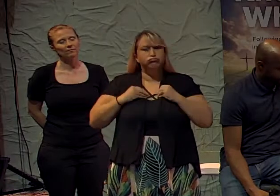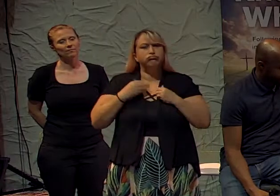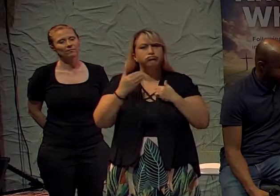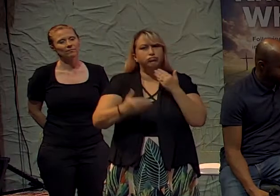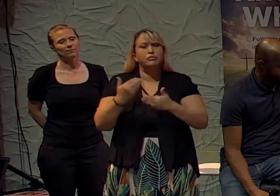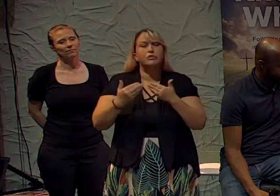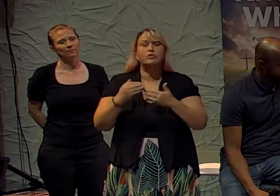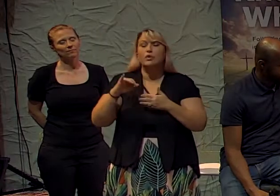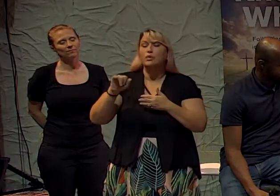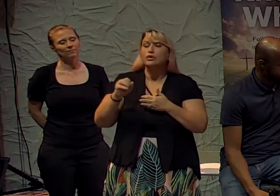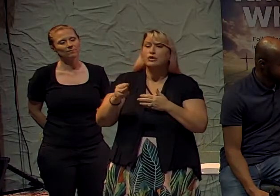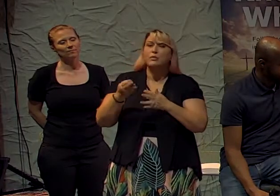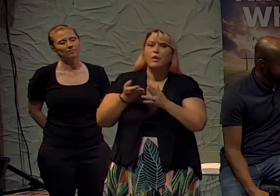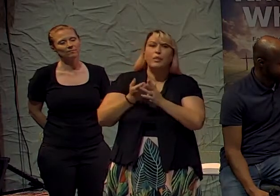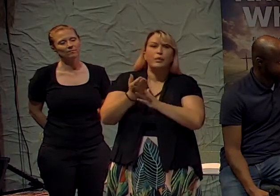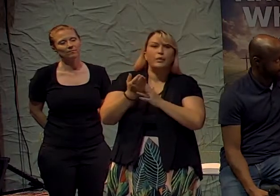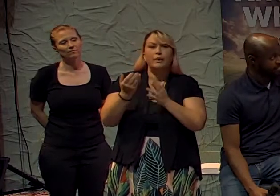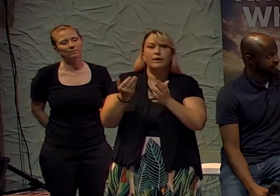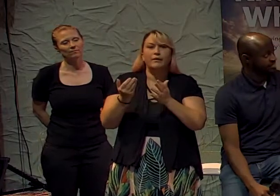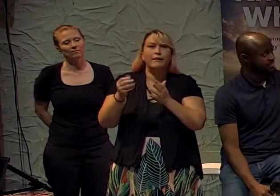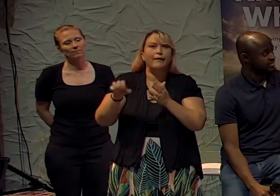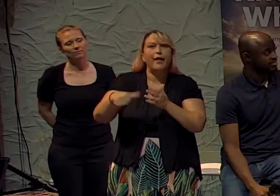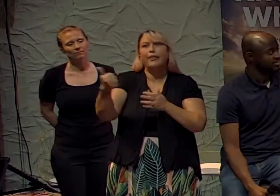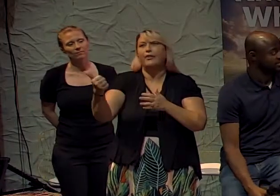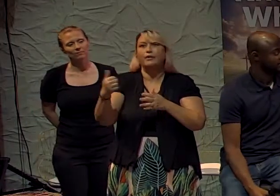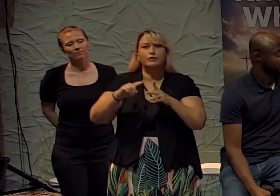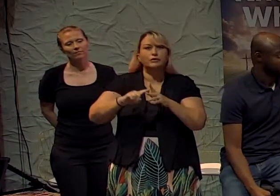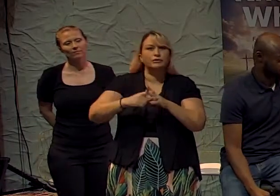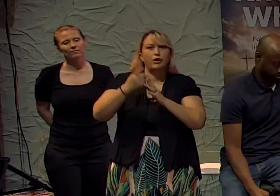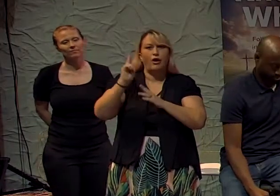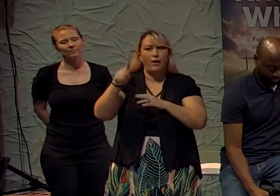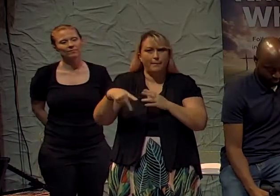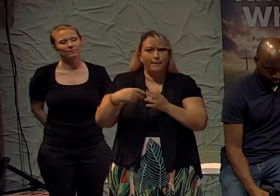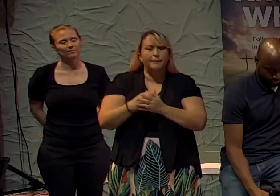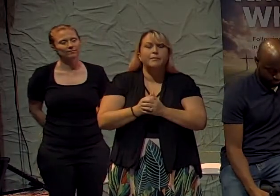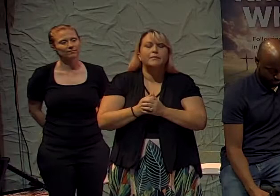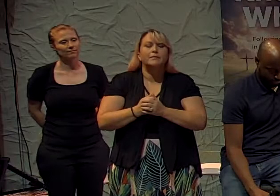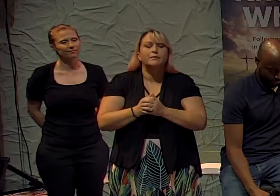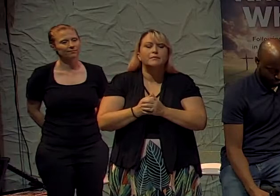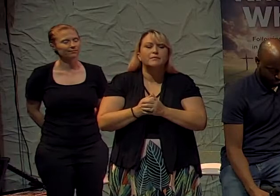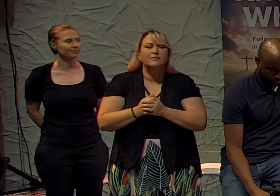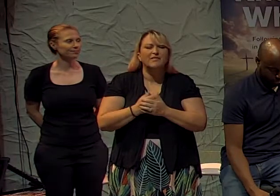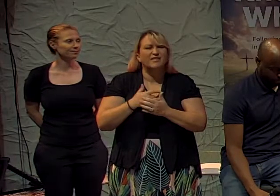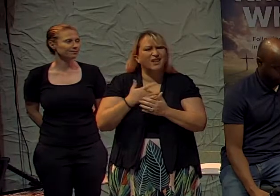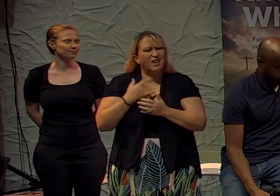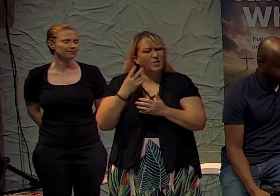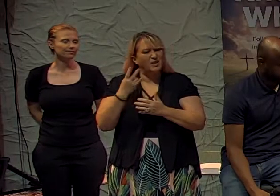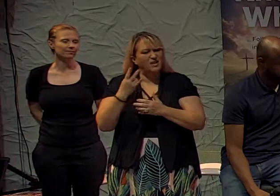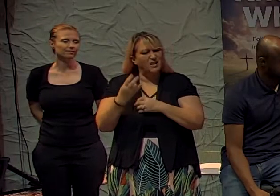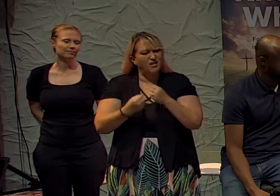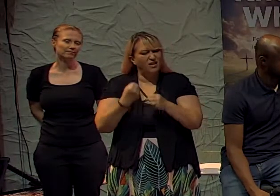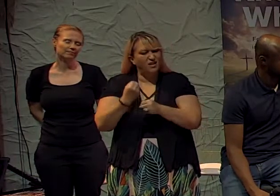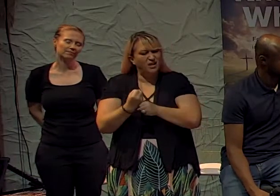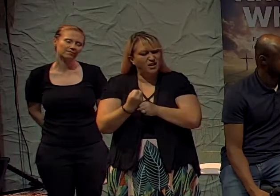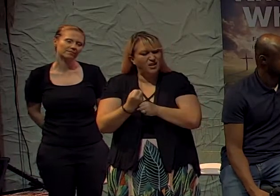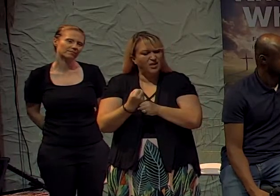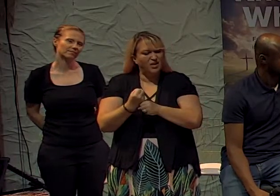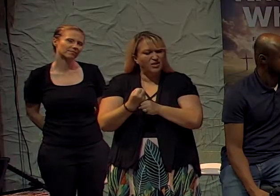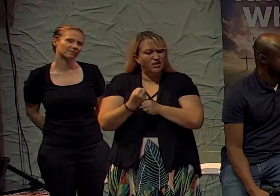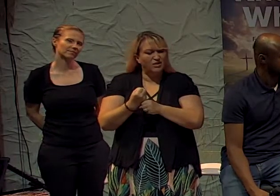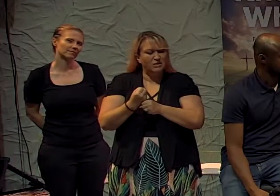startup, which took forever. I don't know, it felt like forever. And seems like it was, 7 years or so. And there were times he